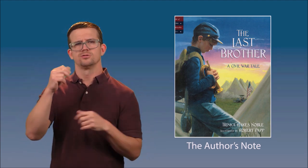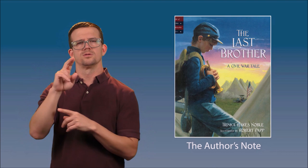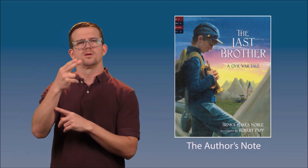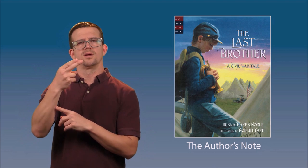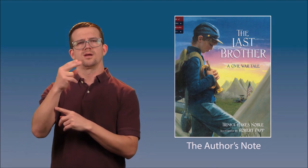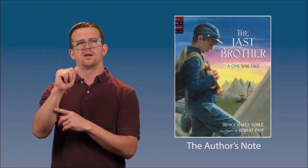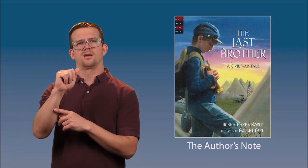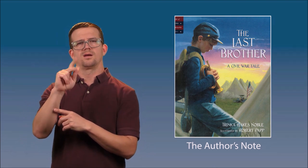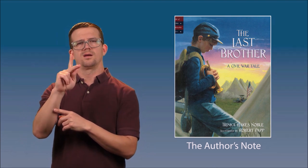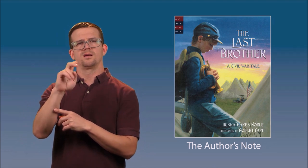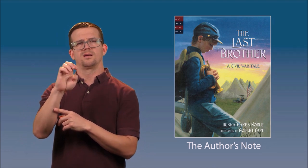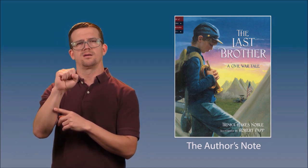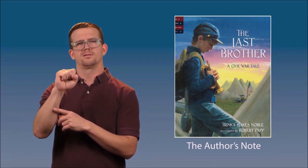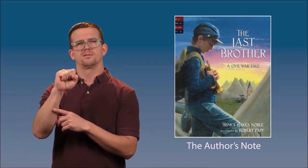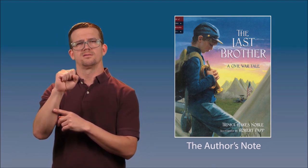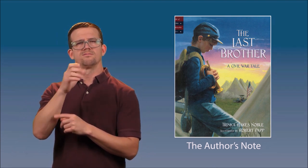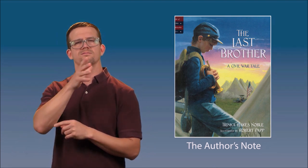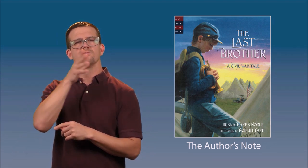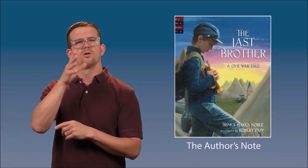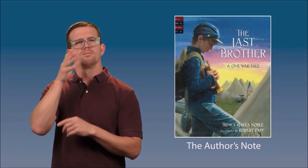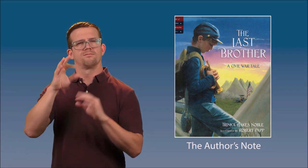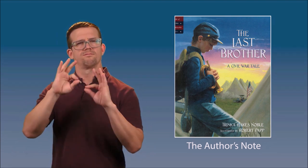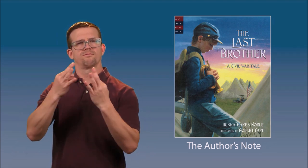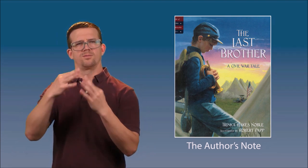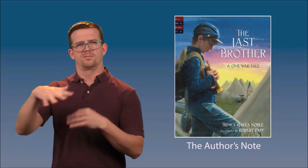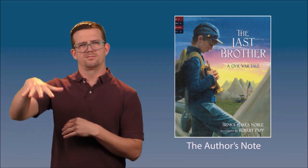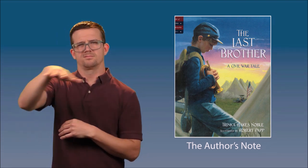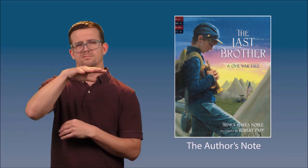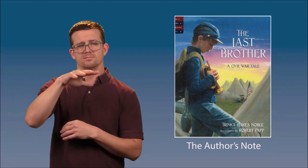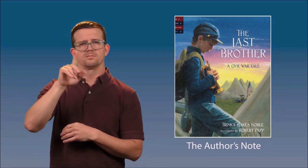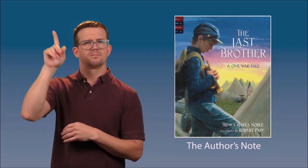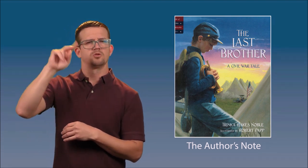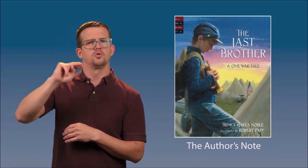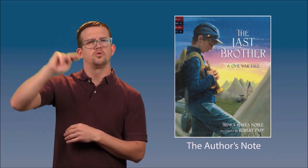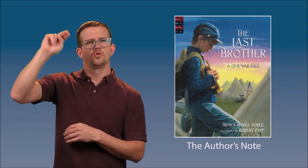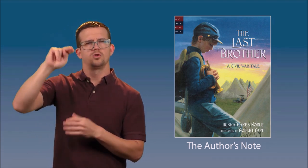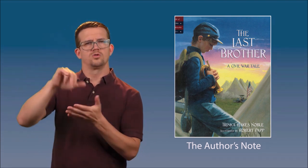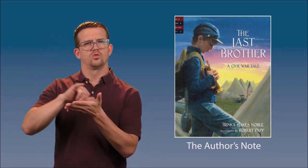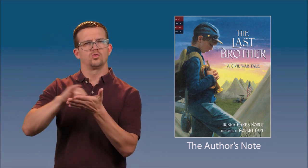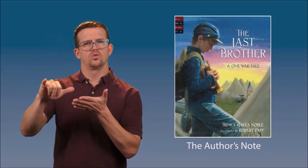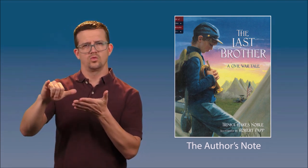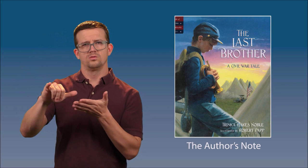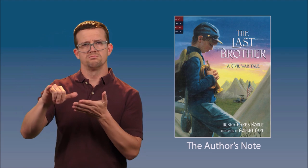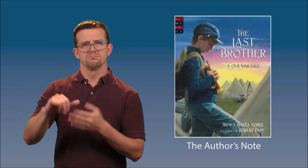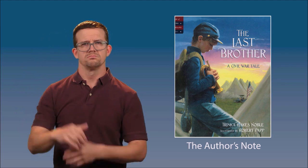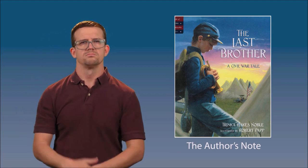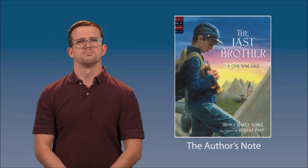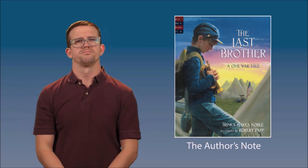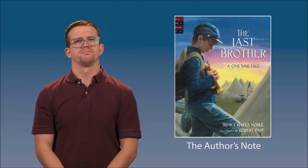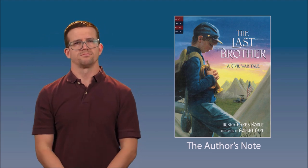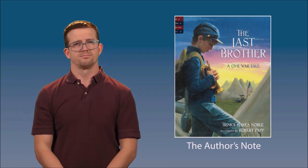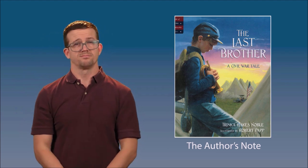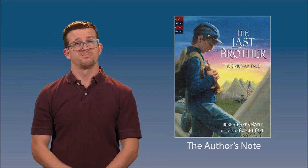One large Hakes farming family from upstate New York sent all of their